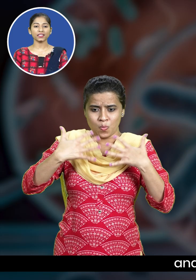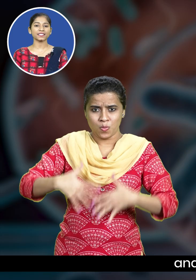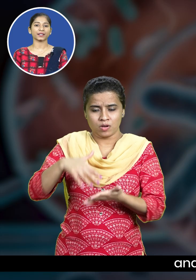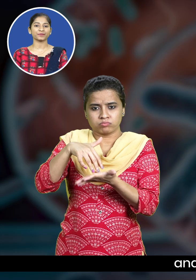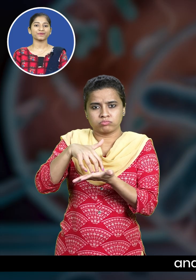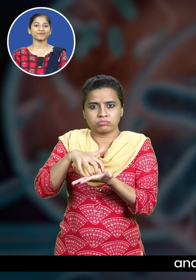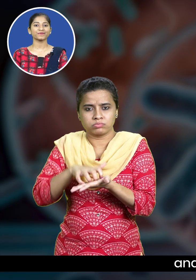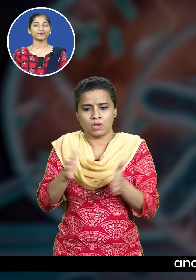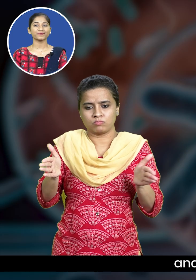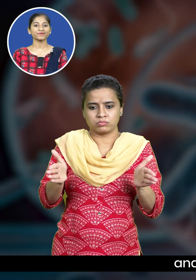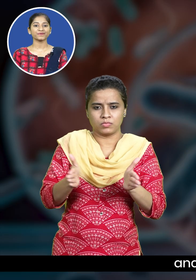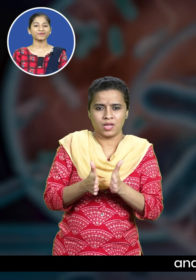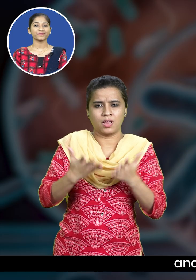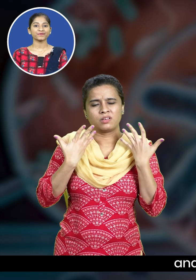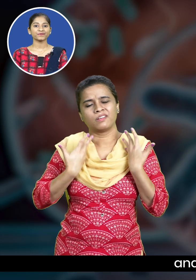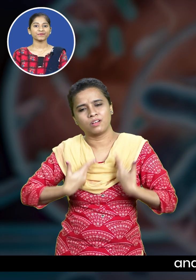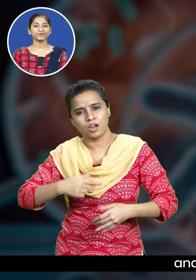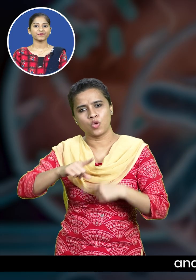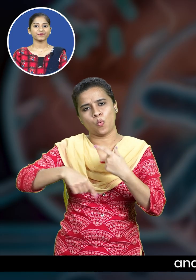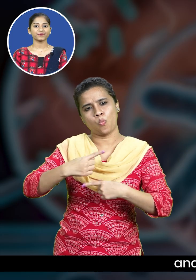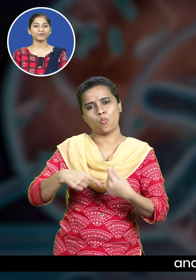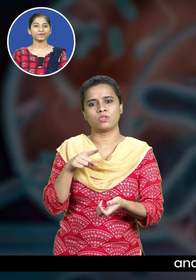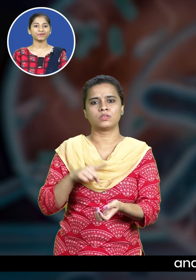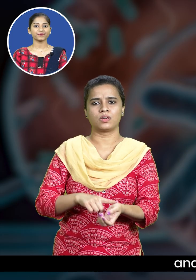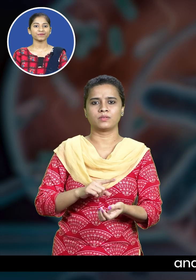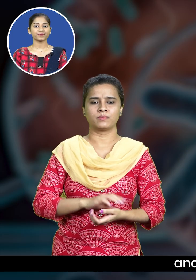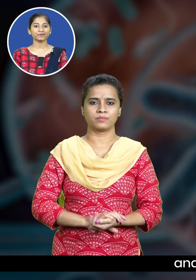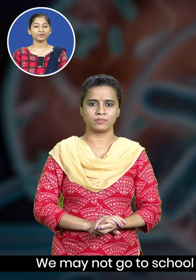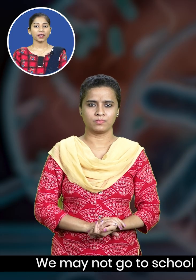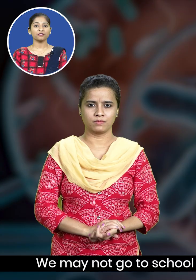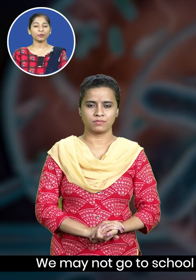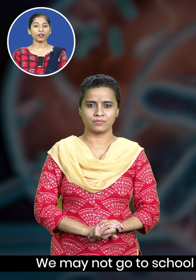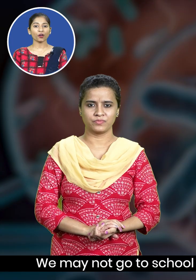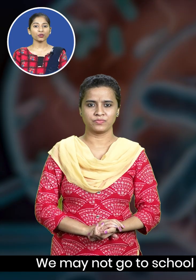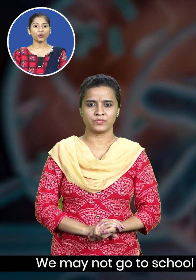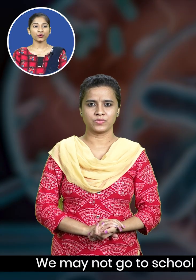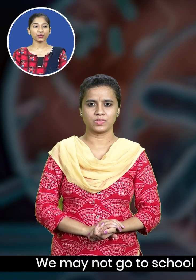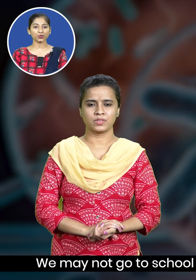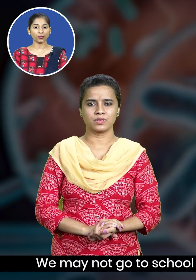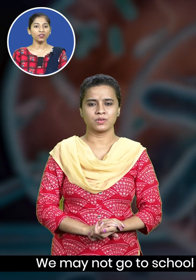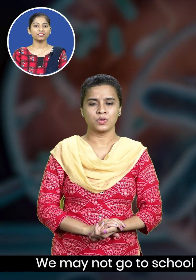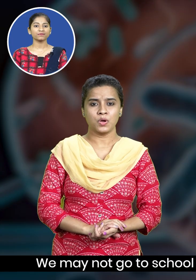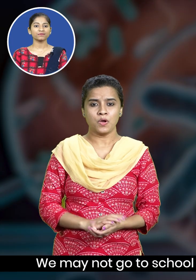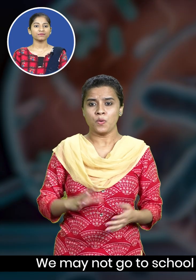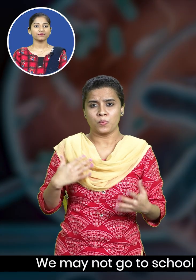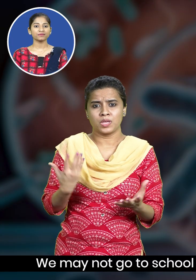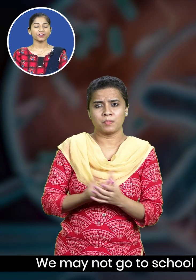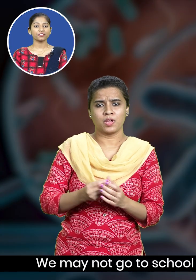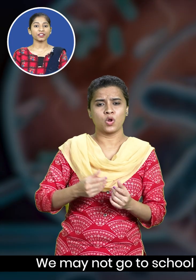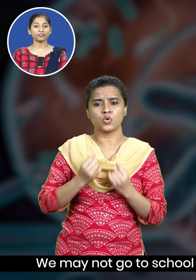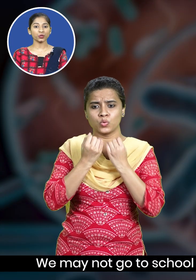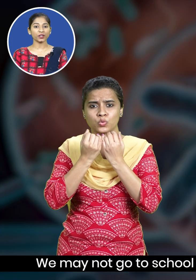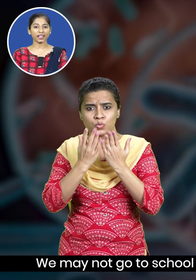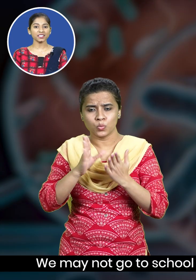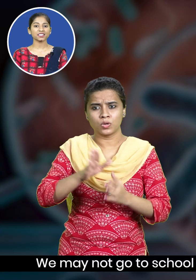all the time. we may not go to school